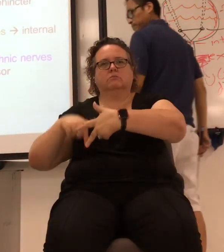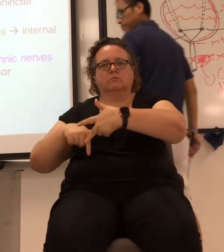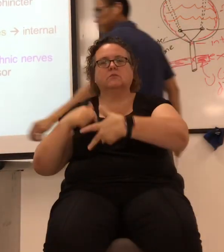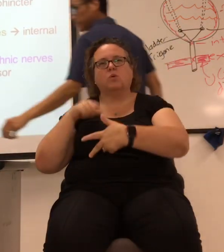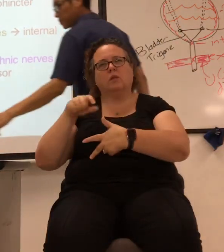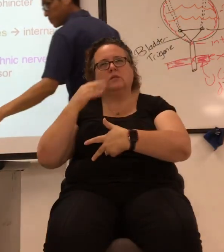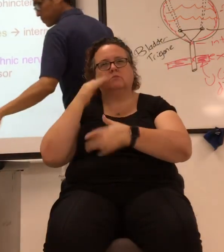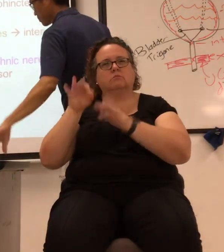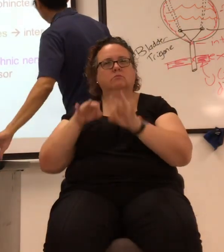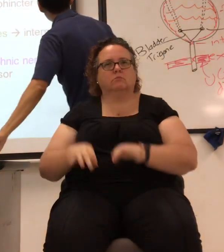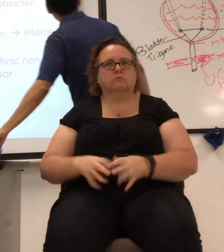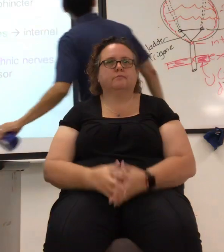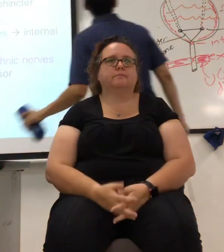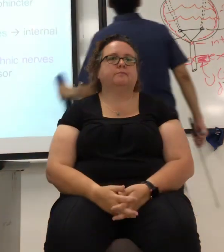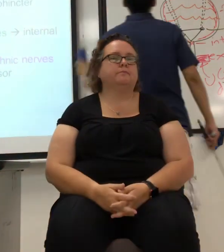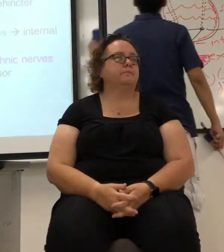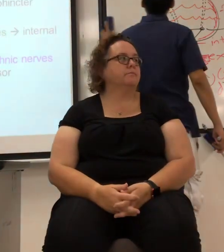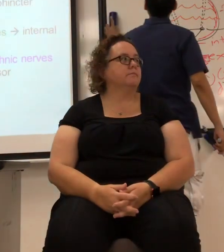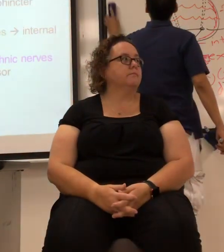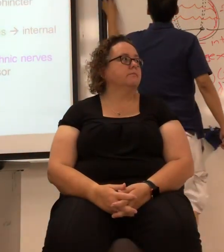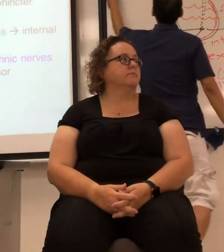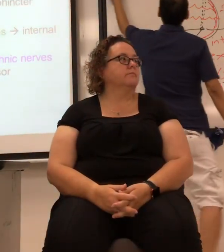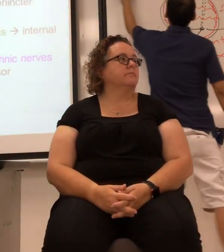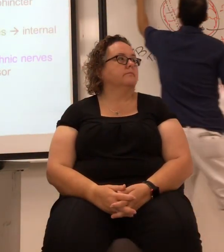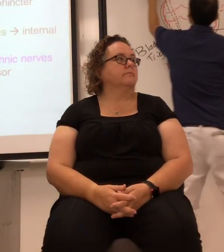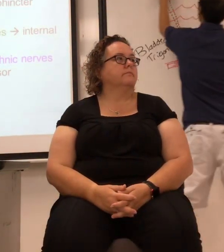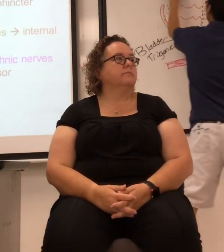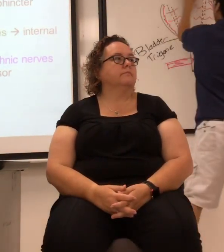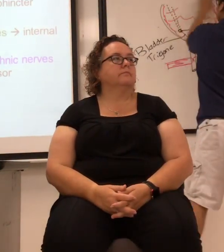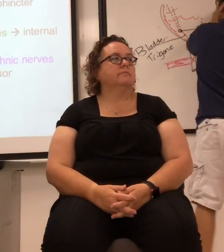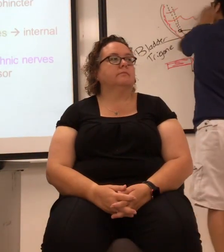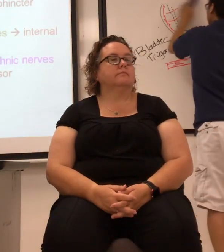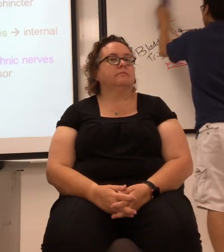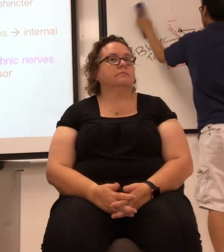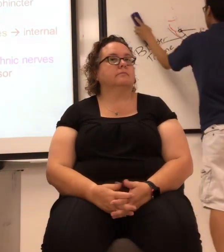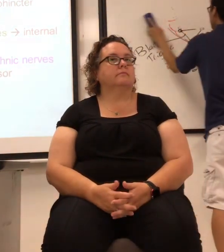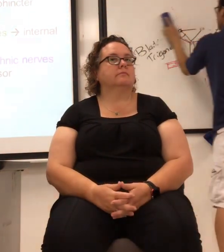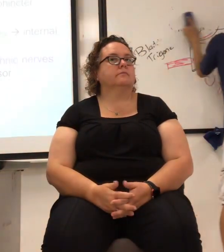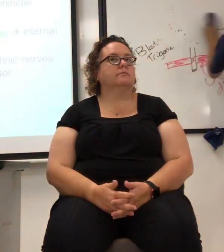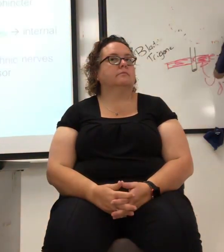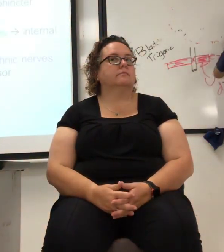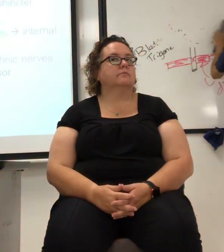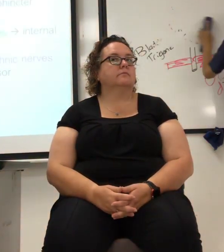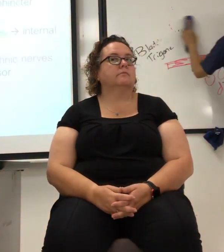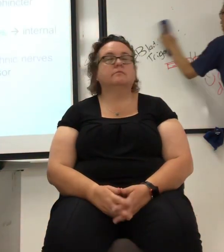and the efferents. And because it's the efferent, you got to know both